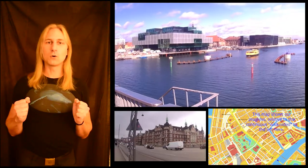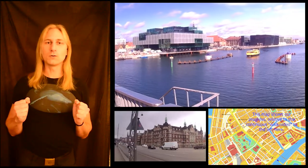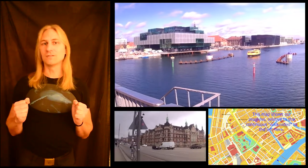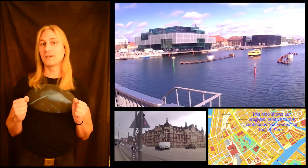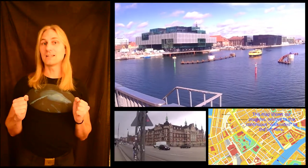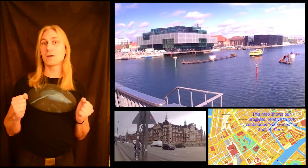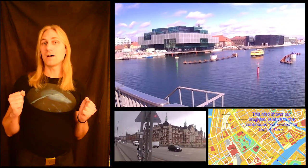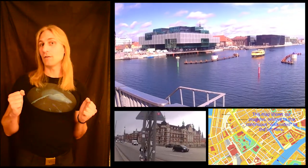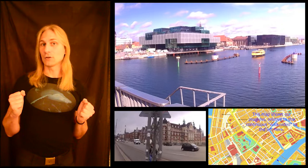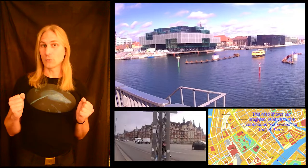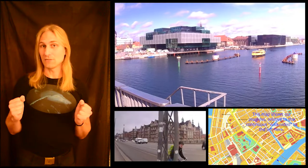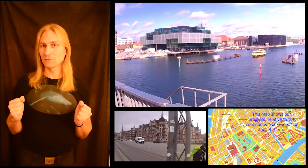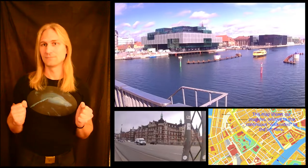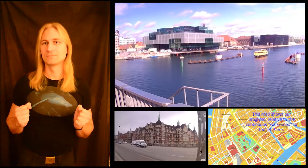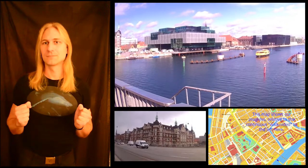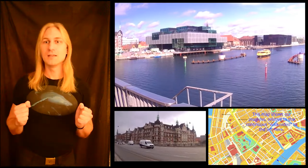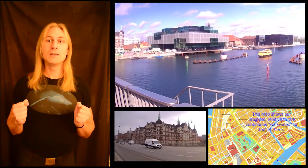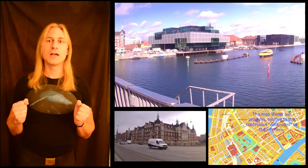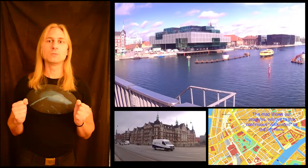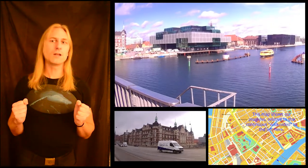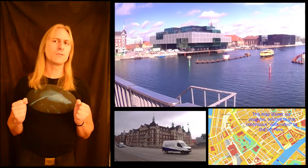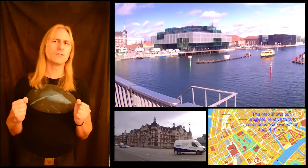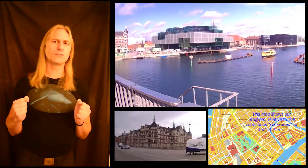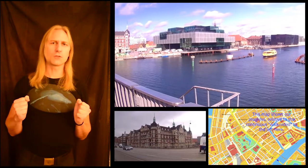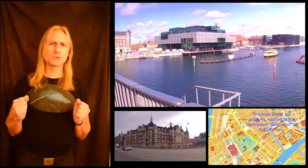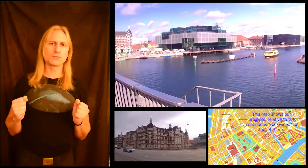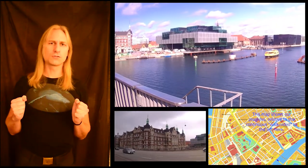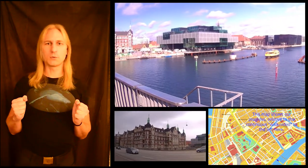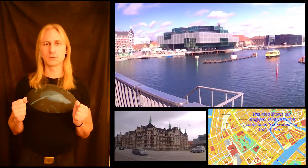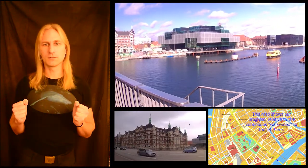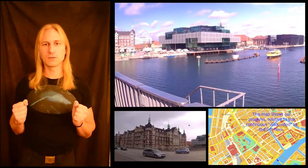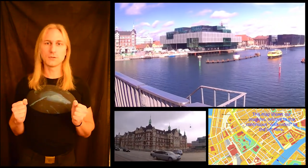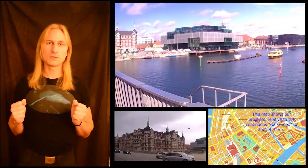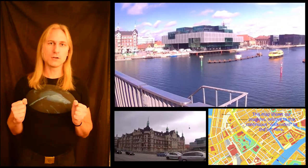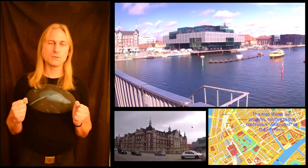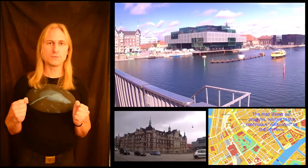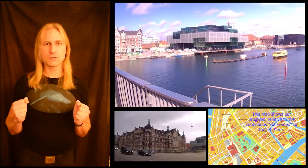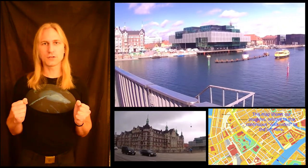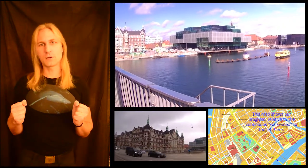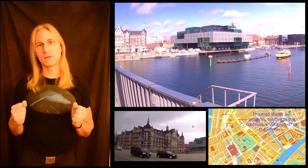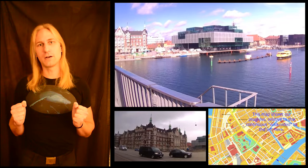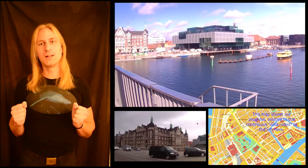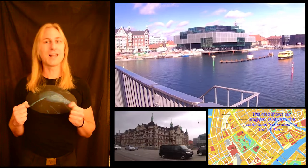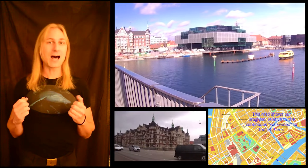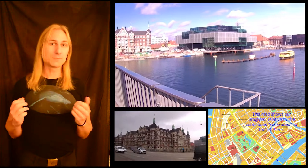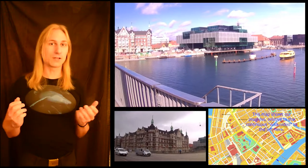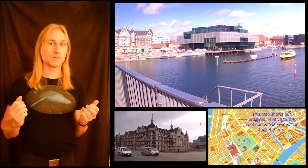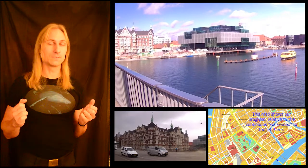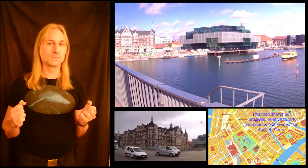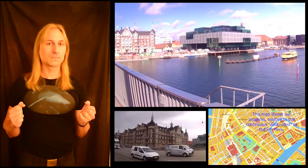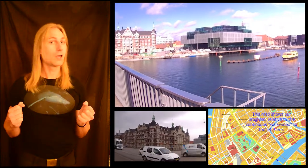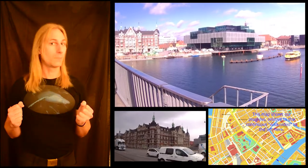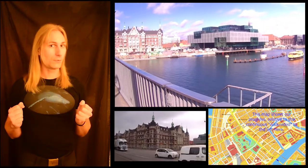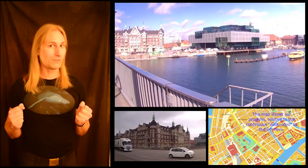man called Valdemar the Great, and one of his staunchest supporters was his own foster brother